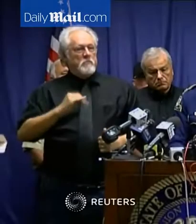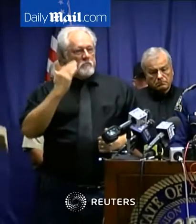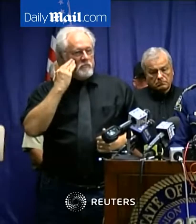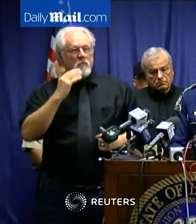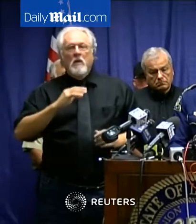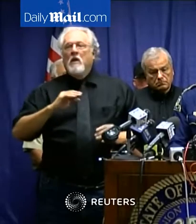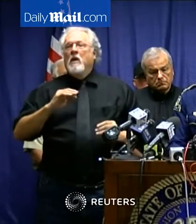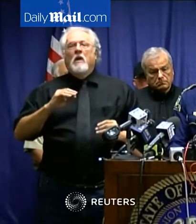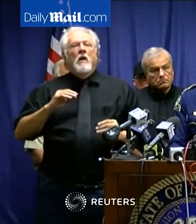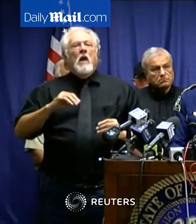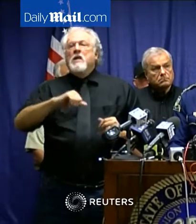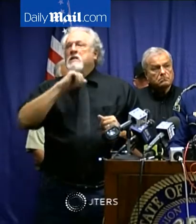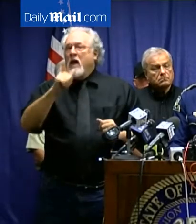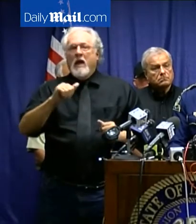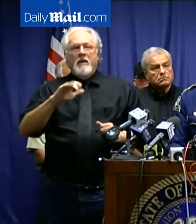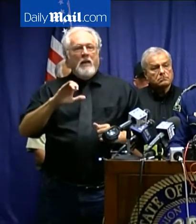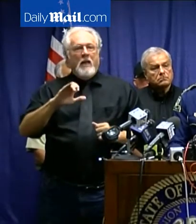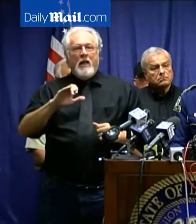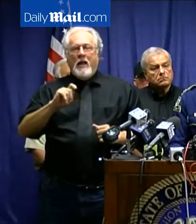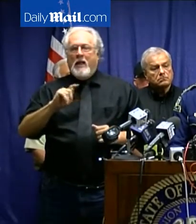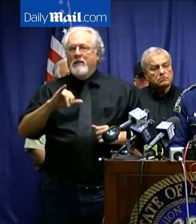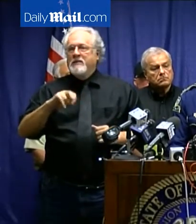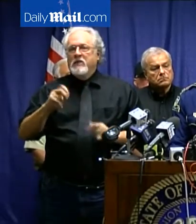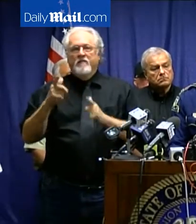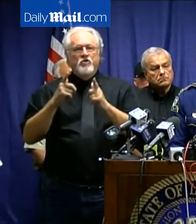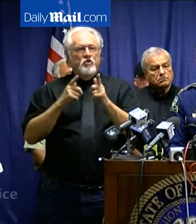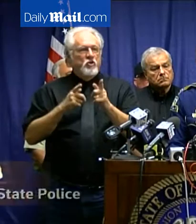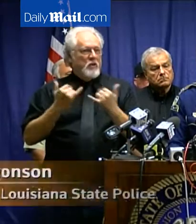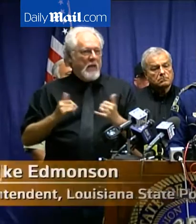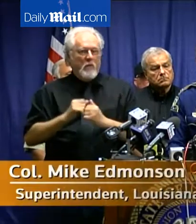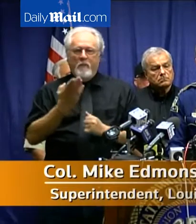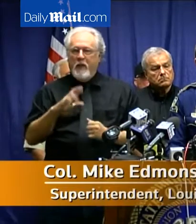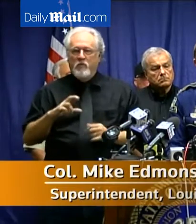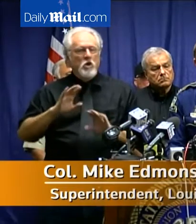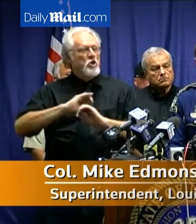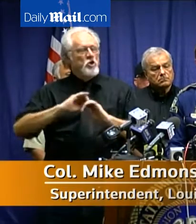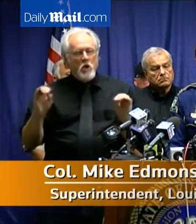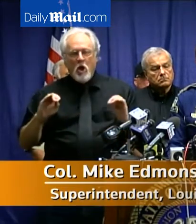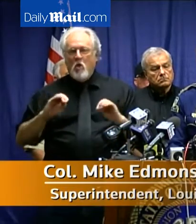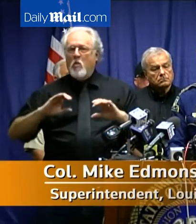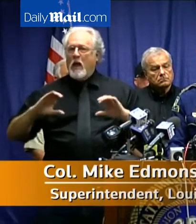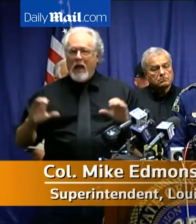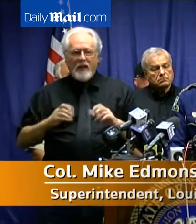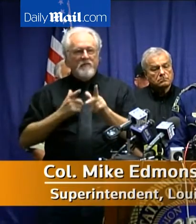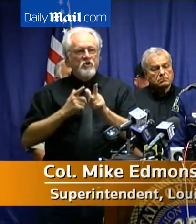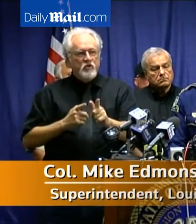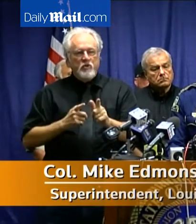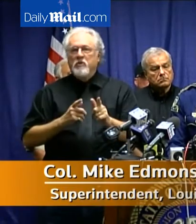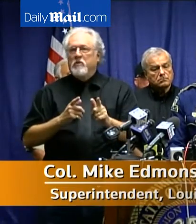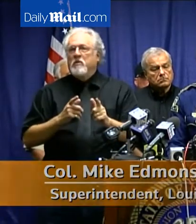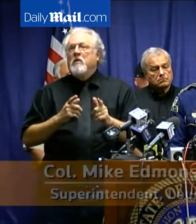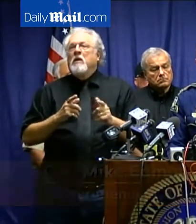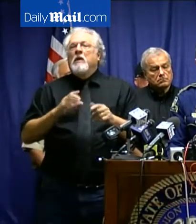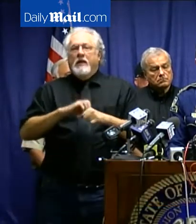that there is not an active shooter scenario in Baton Rouge. No active scenario that involves a